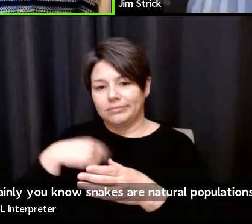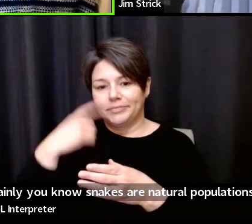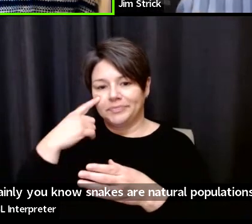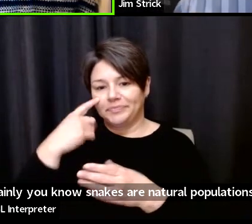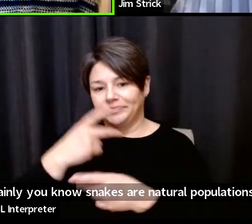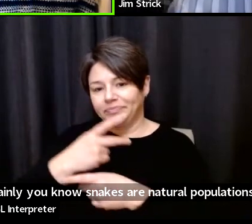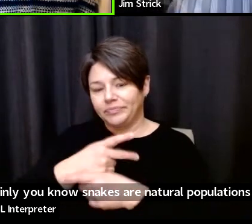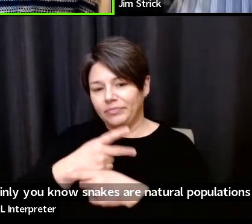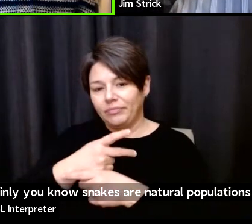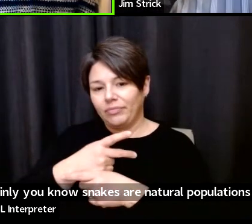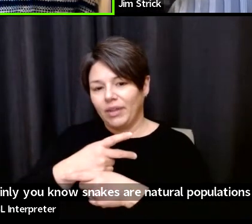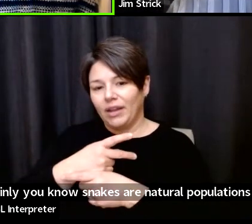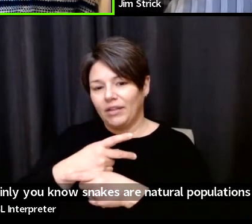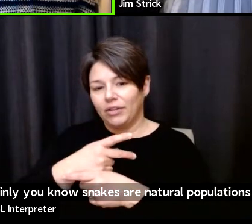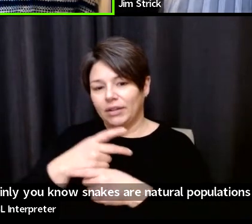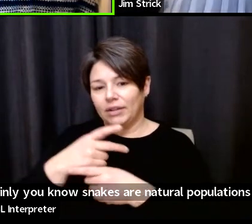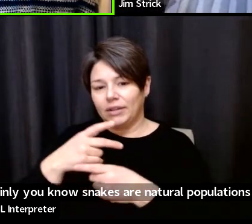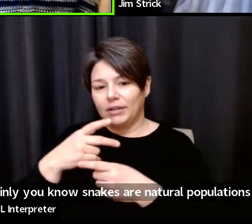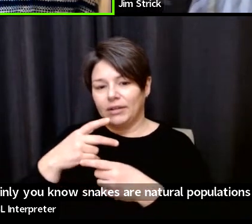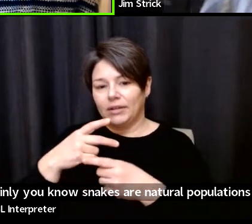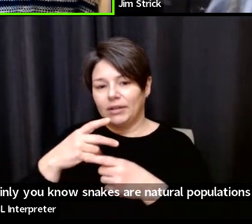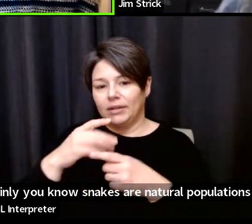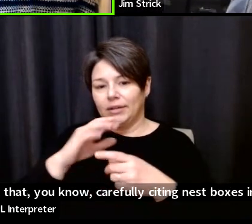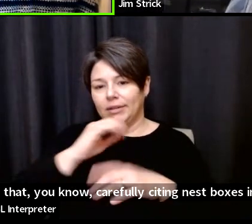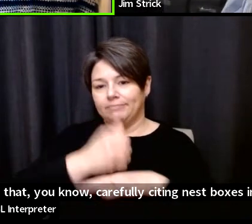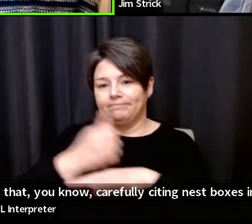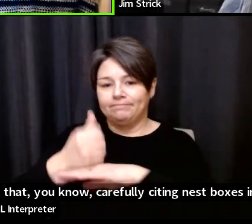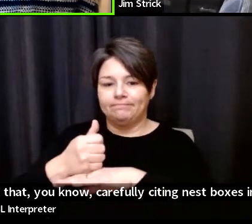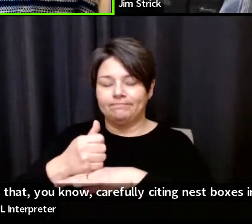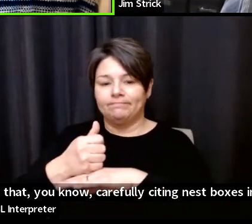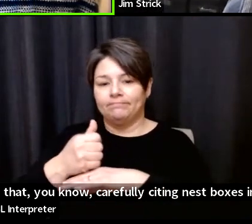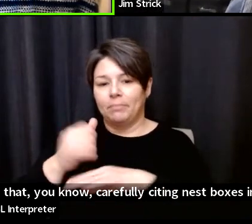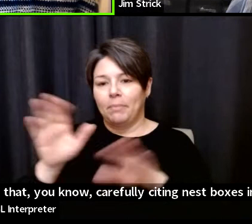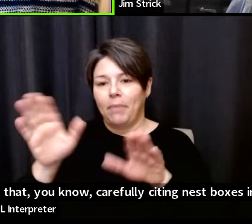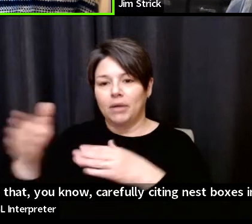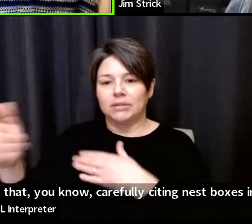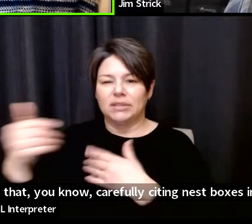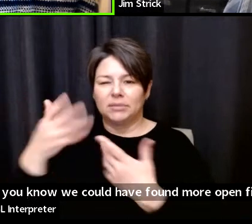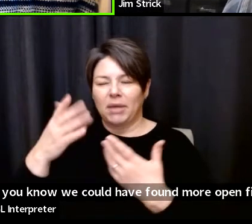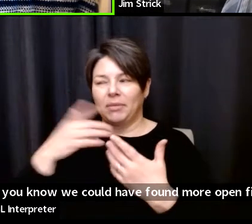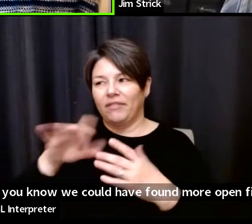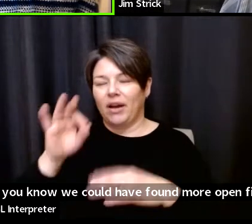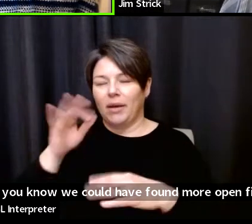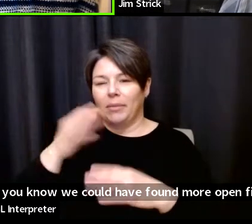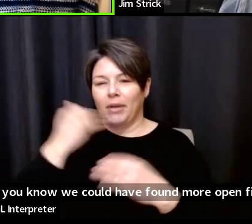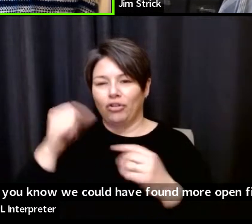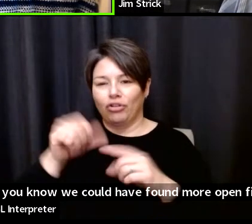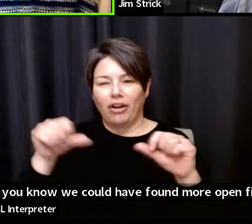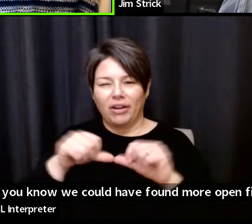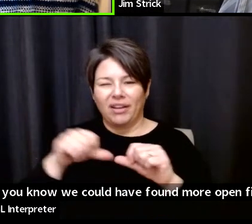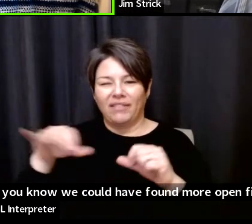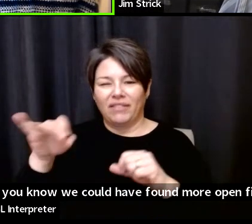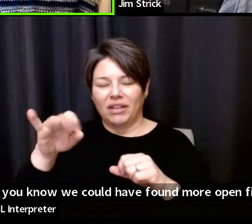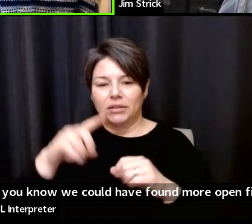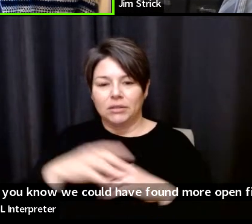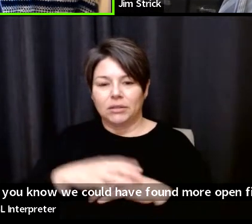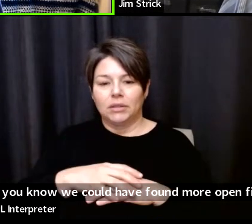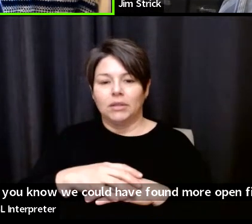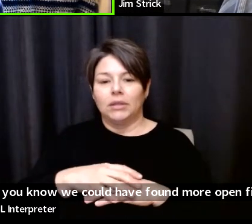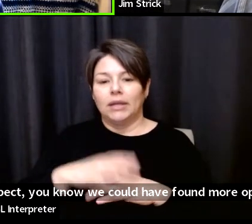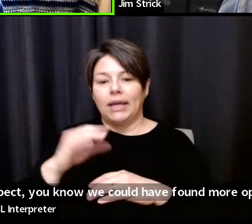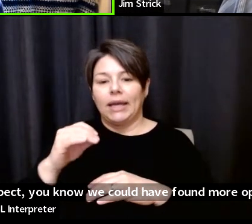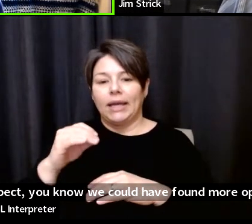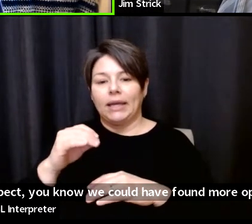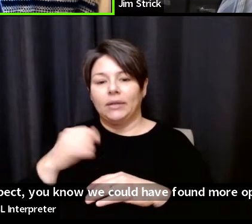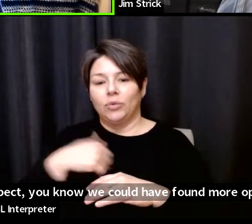carefully siting nest boxes in retrospect, we could have found more open fields. We have nest boxes that Andy DeBet built that are out